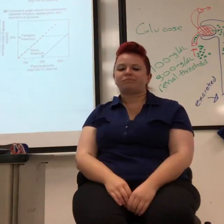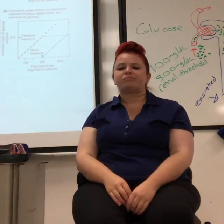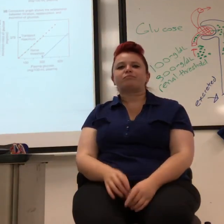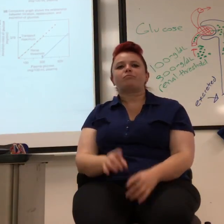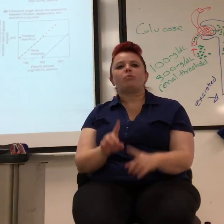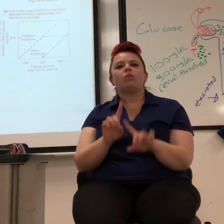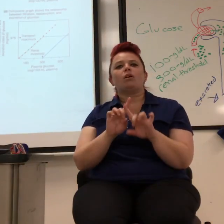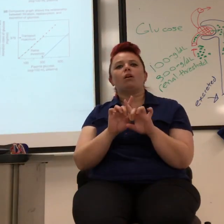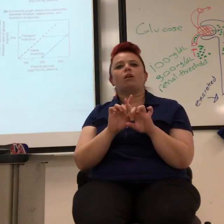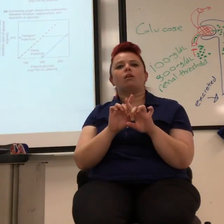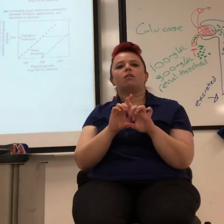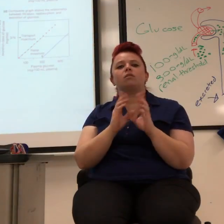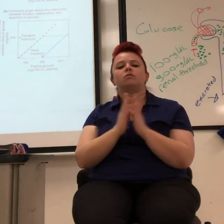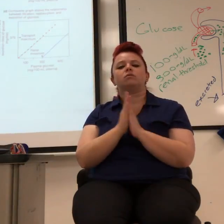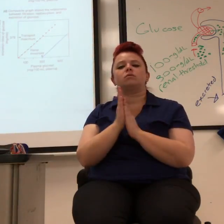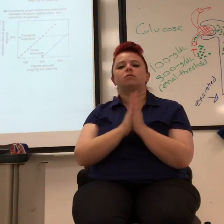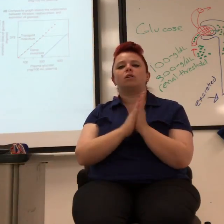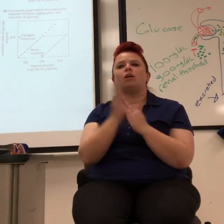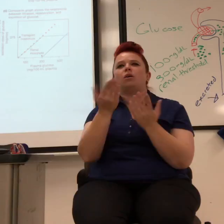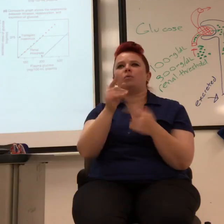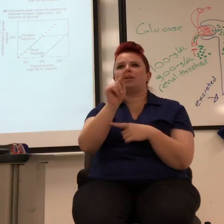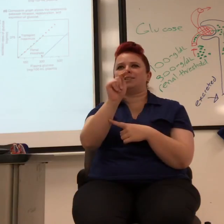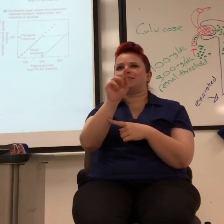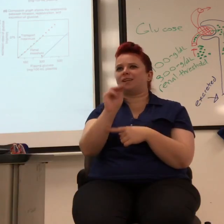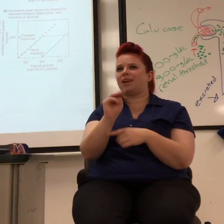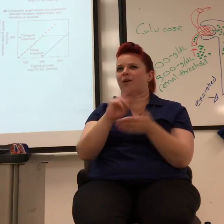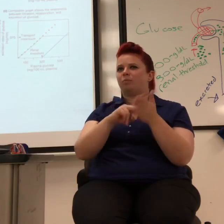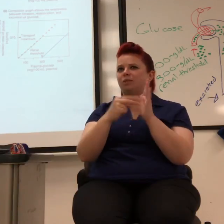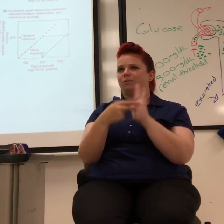What is T subscript M?